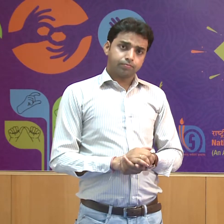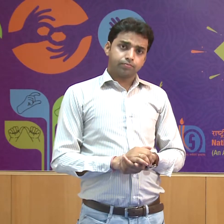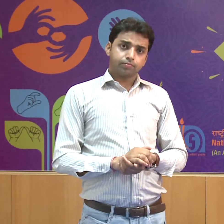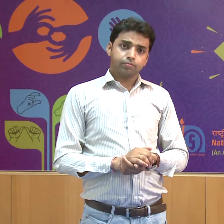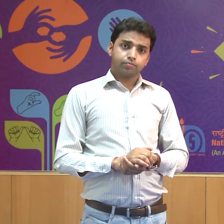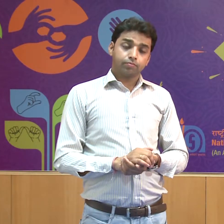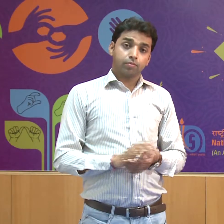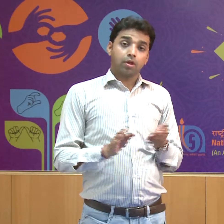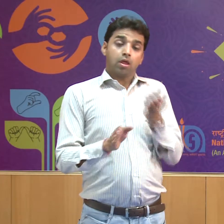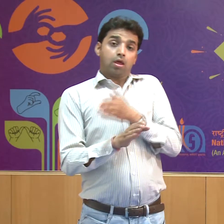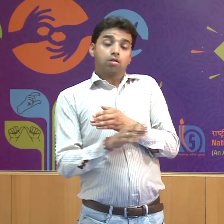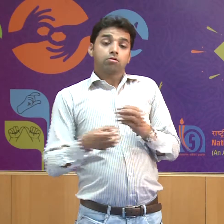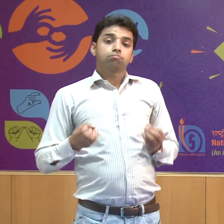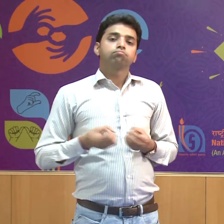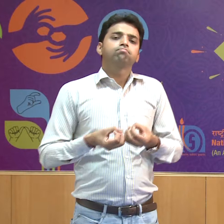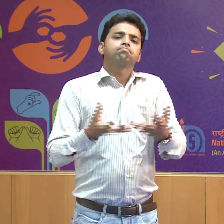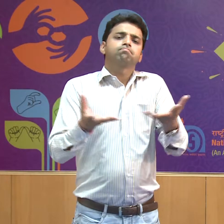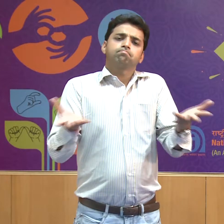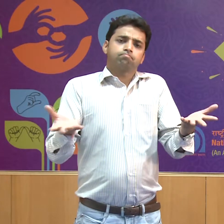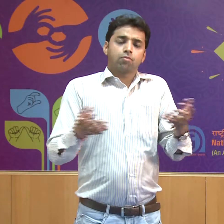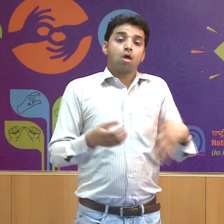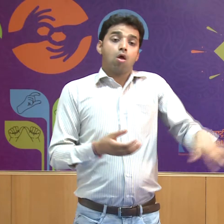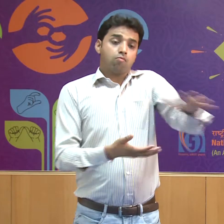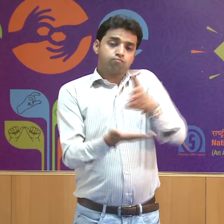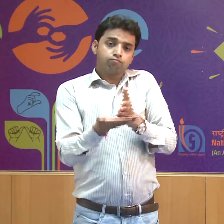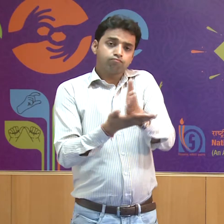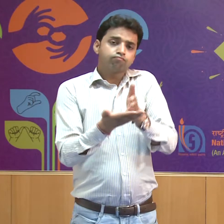and their contribution in the field of education.